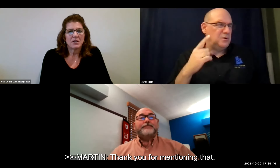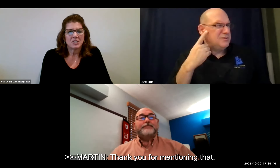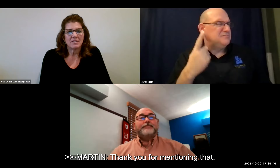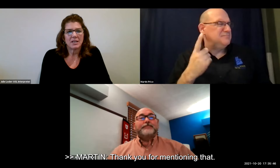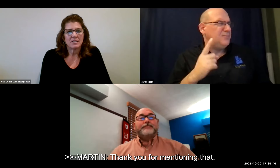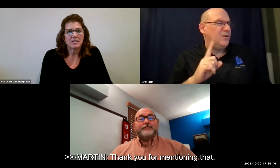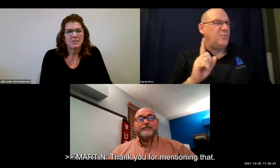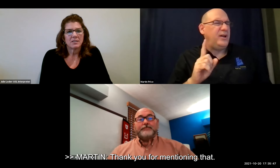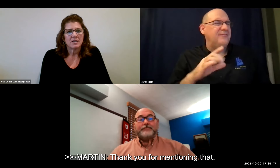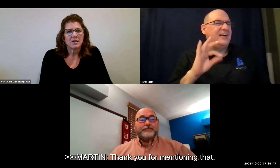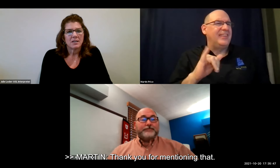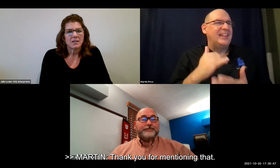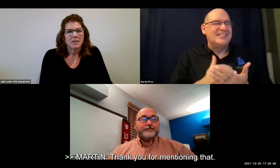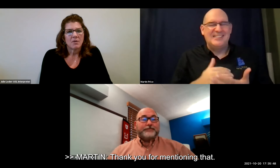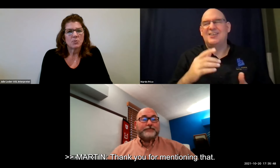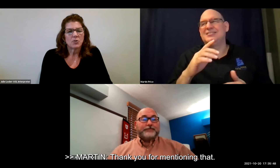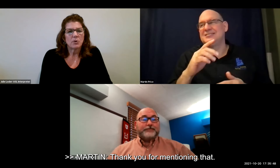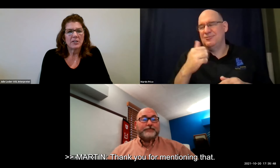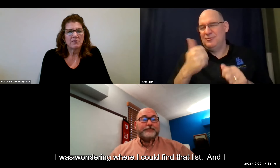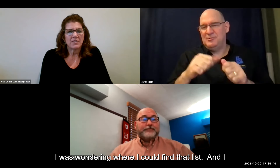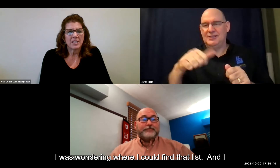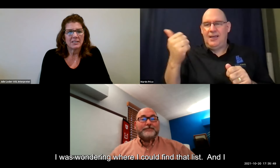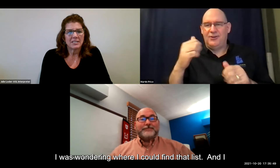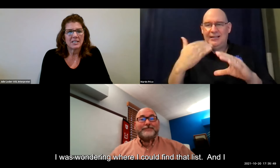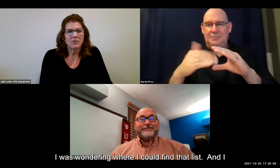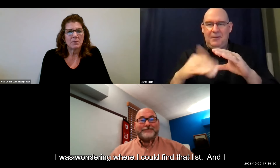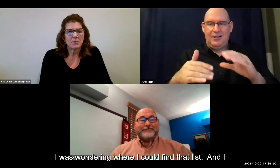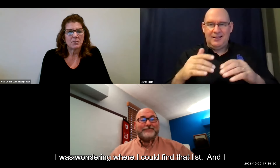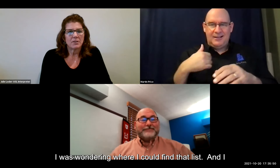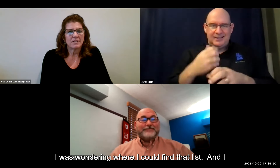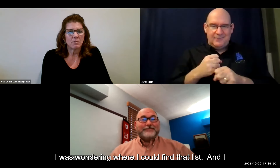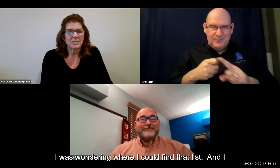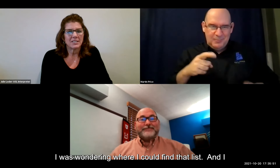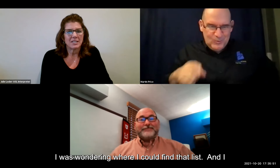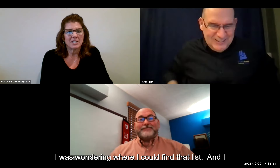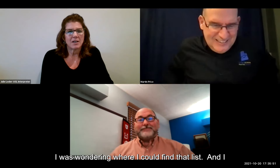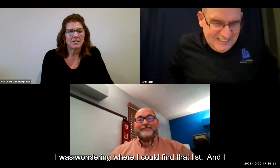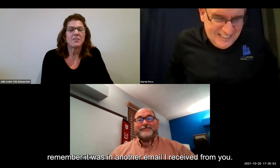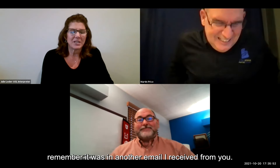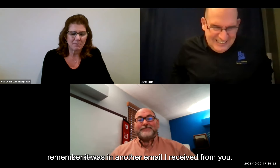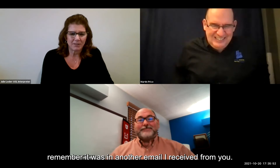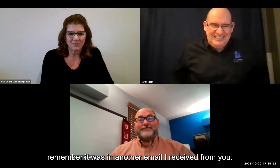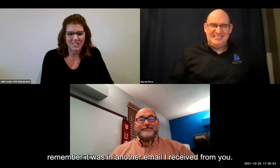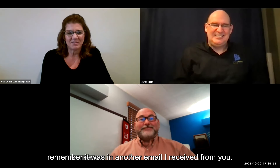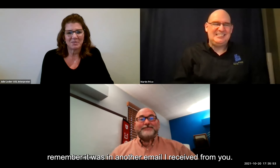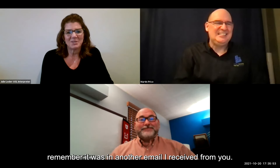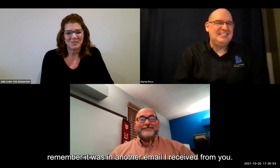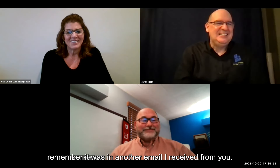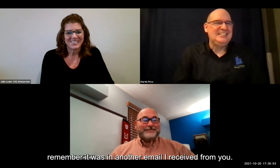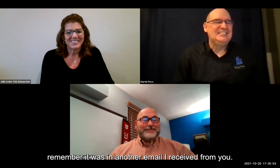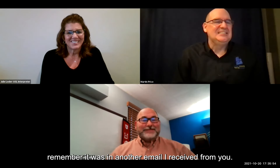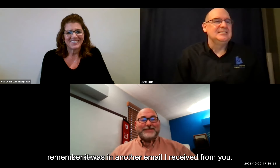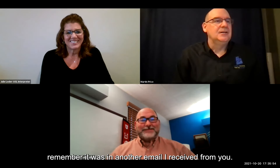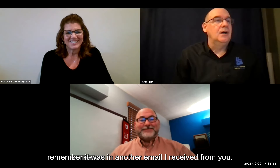Thank you for mentioning that. I was wondering where I could find that list, and I remember that was listed in another email I received from